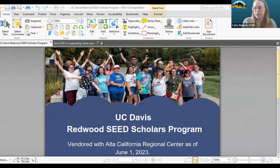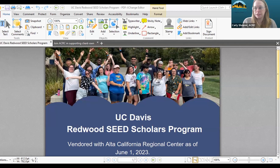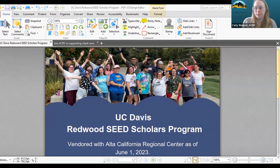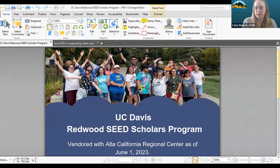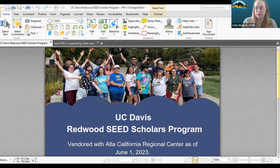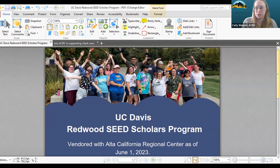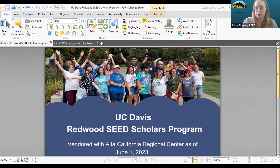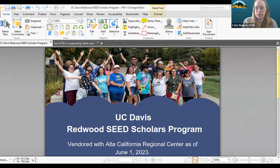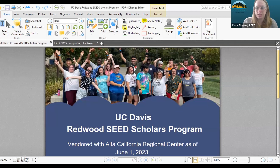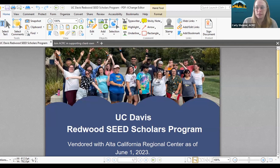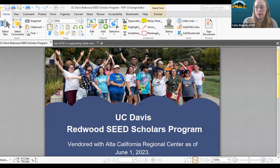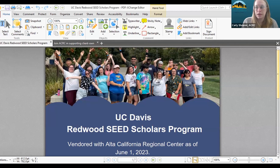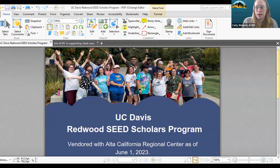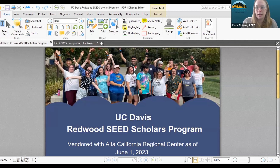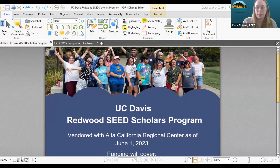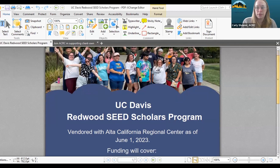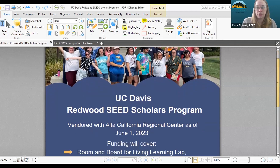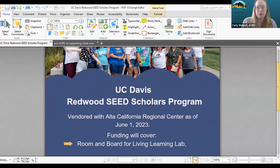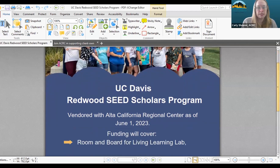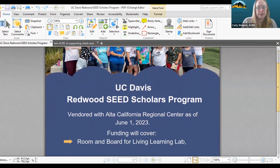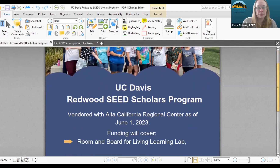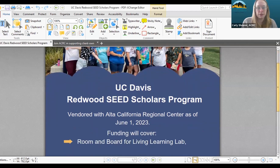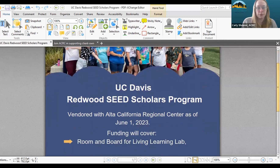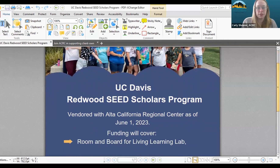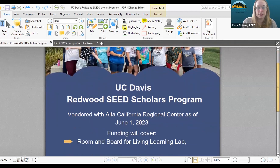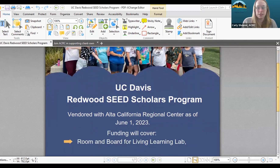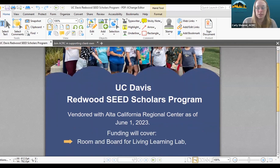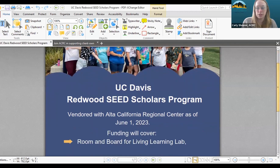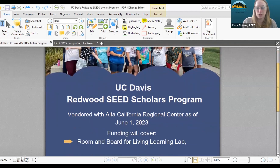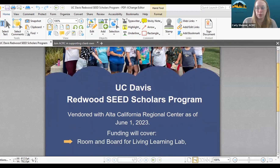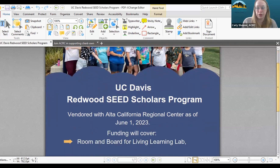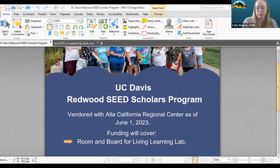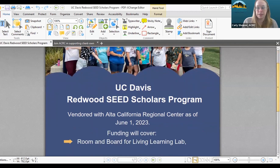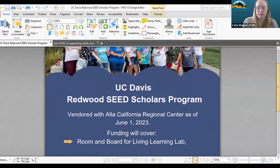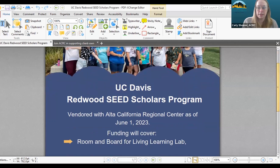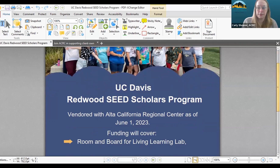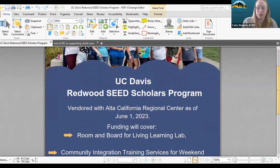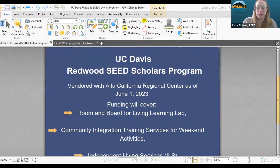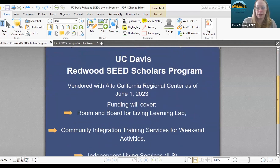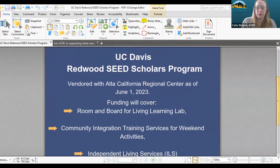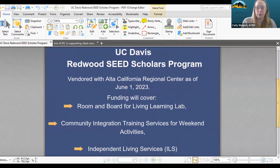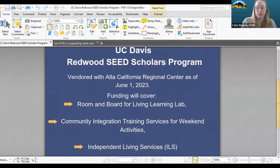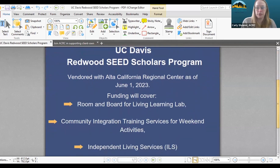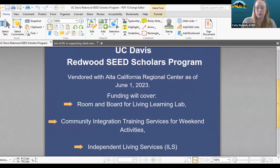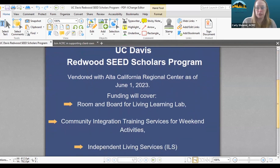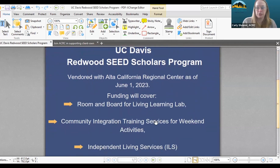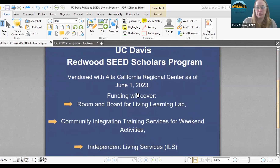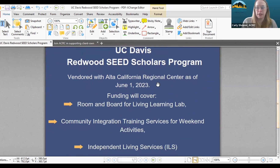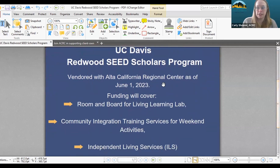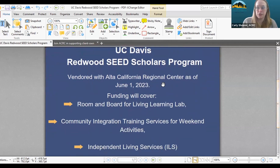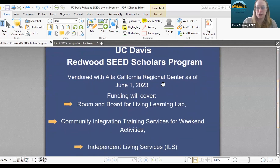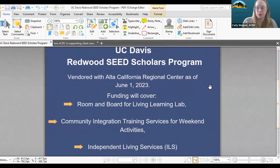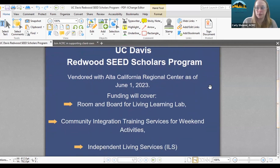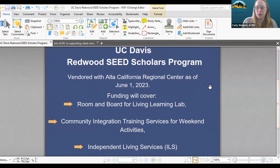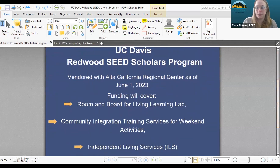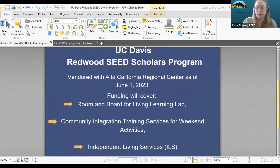Provider Advisory Committee on June 13th. But the UC Davis Redwood Seed Scholars Program is officially vendored with the Regional Center